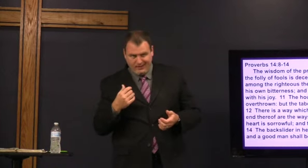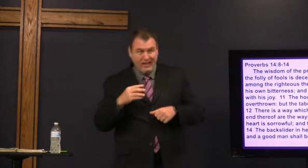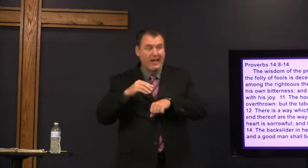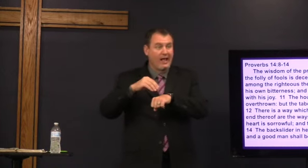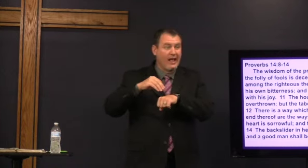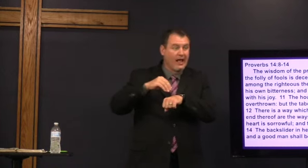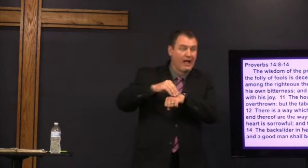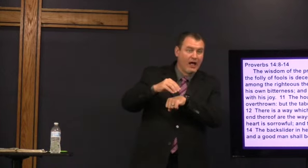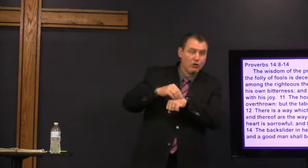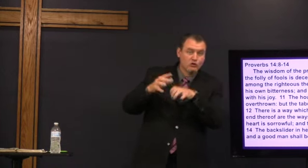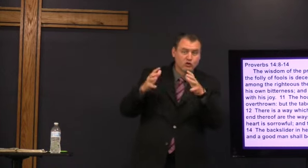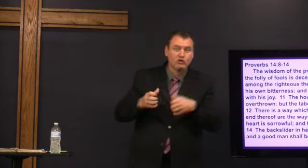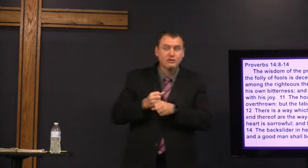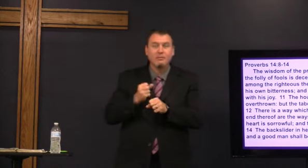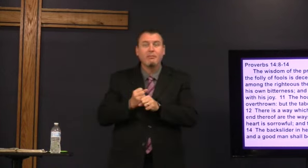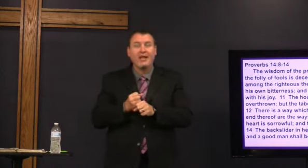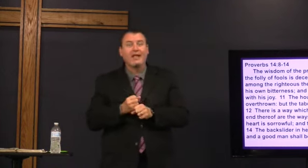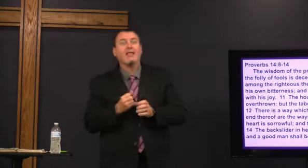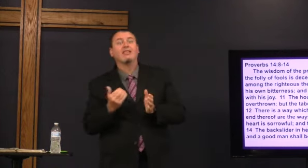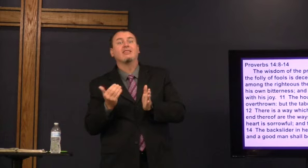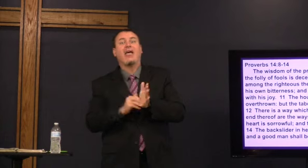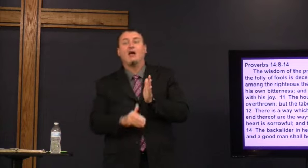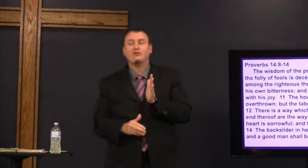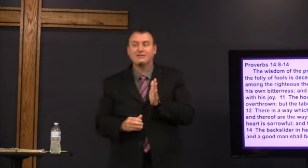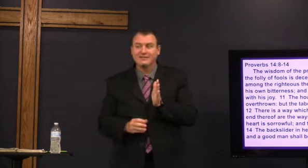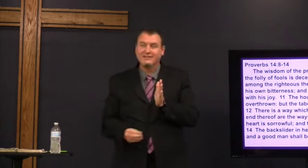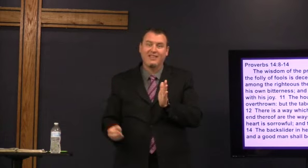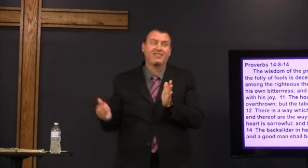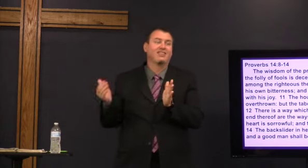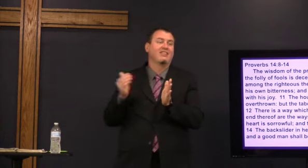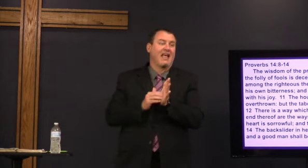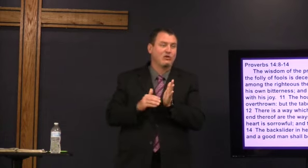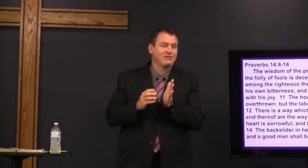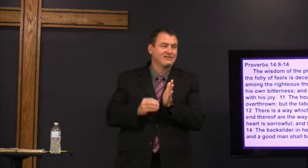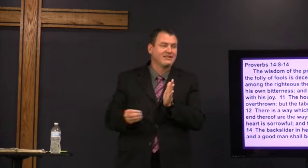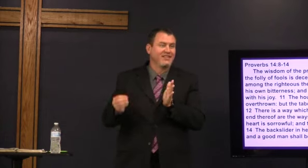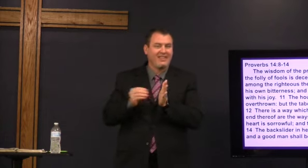Nobody else can really understand what you feel inside.